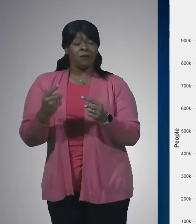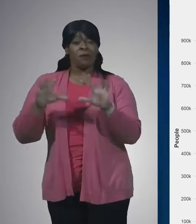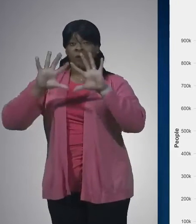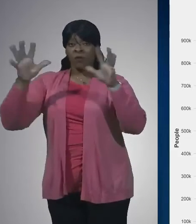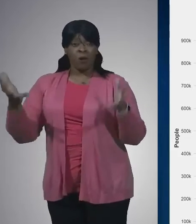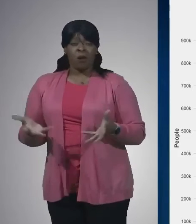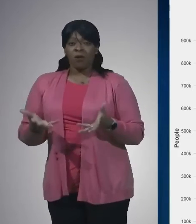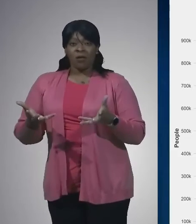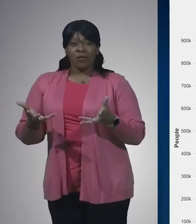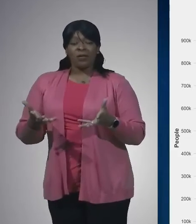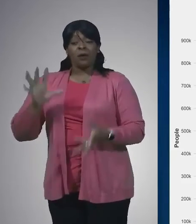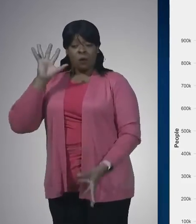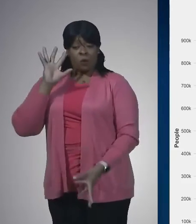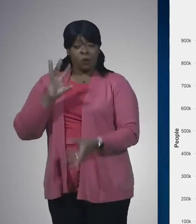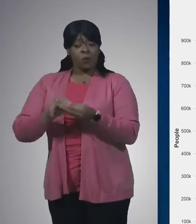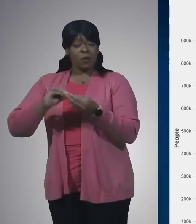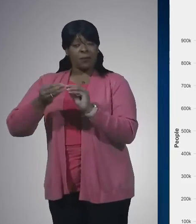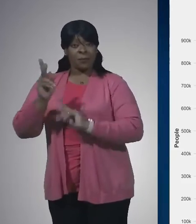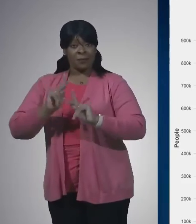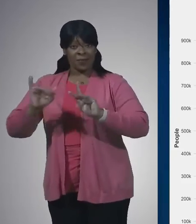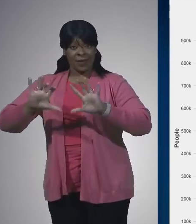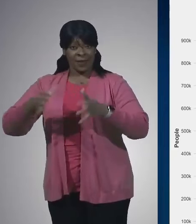overall, on the total population,